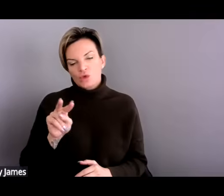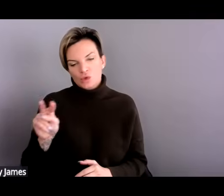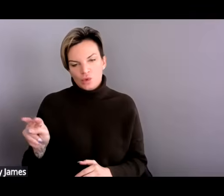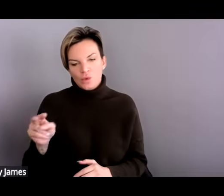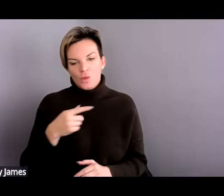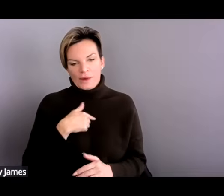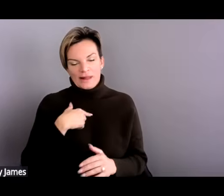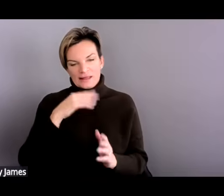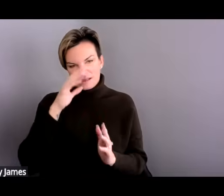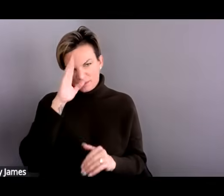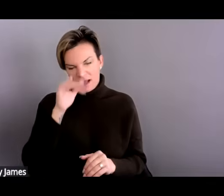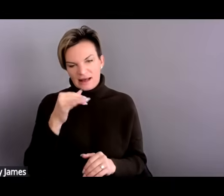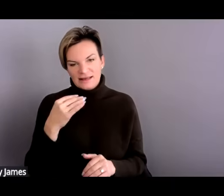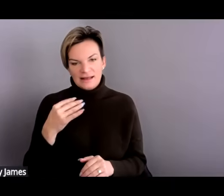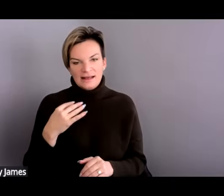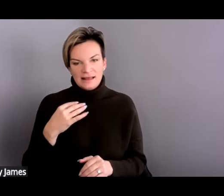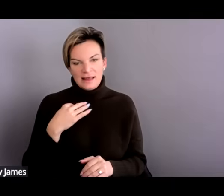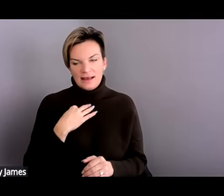candidates to,